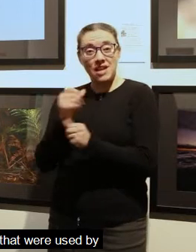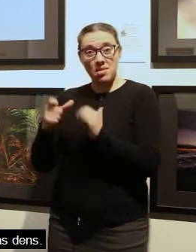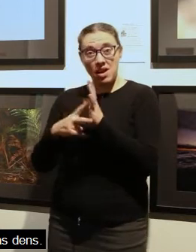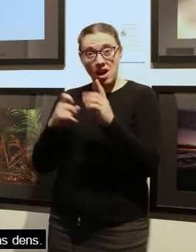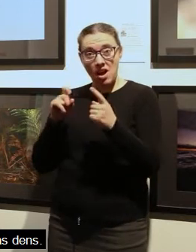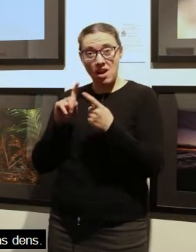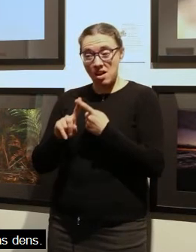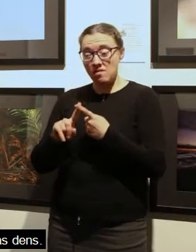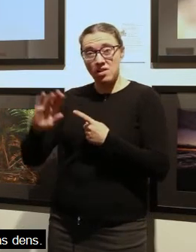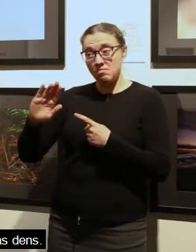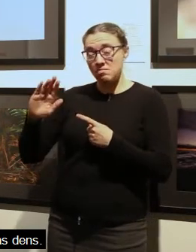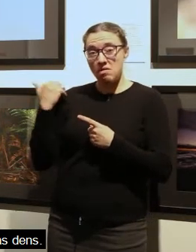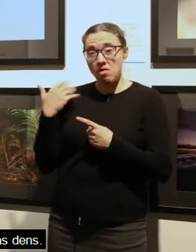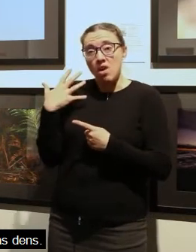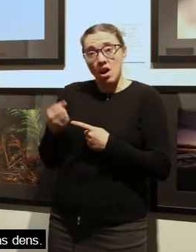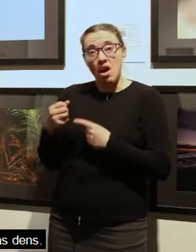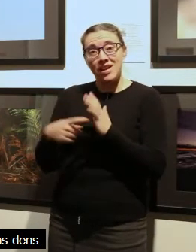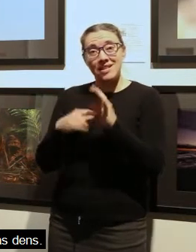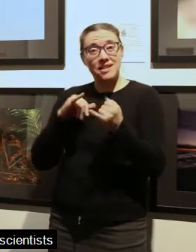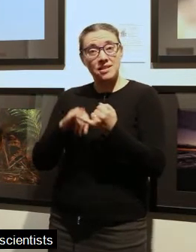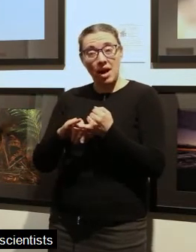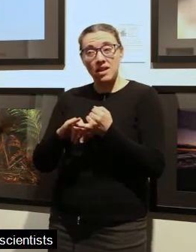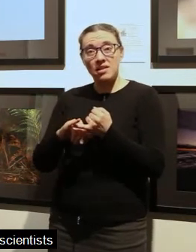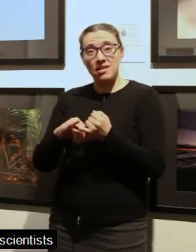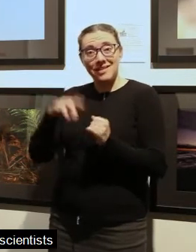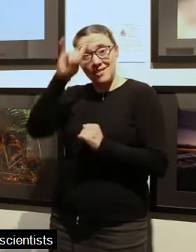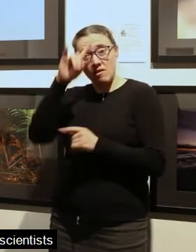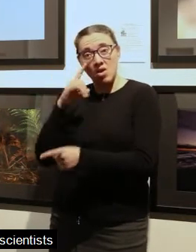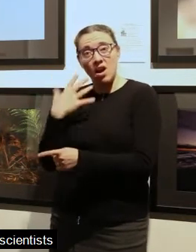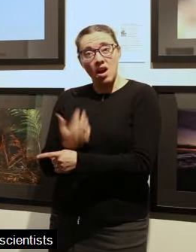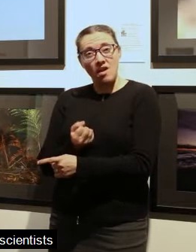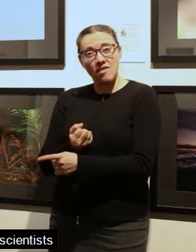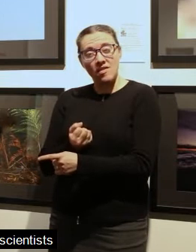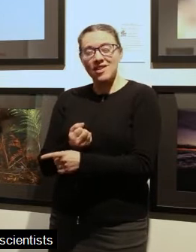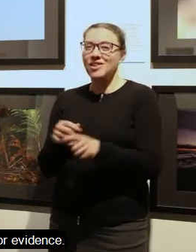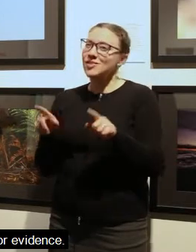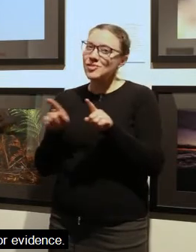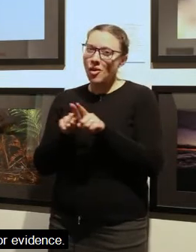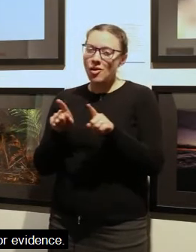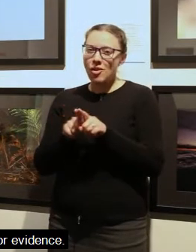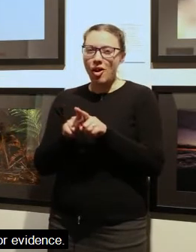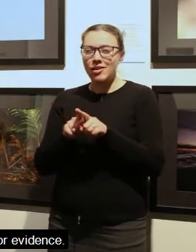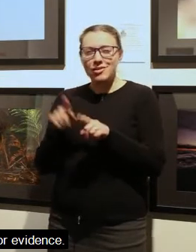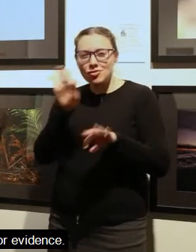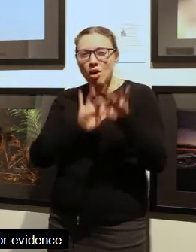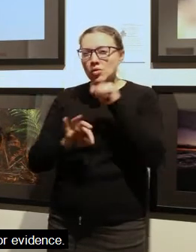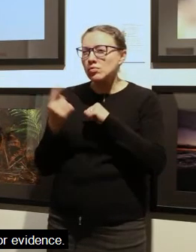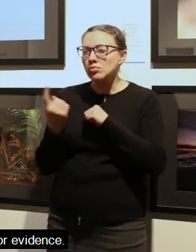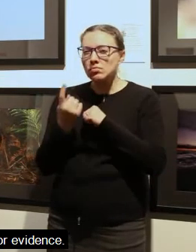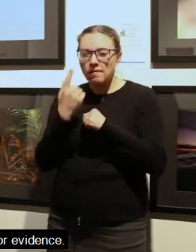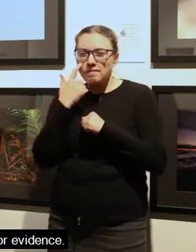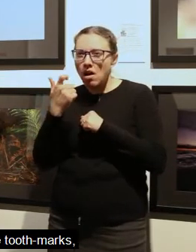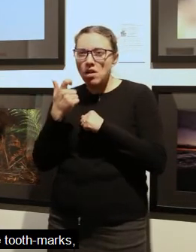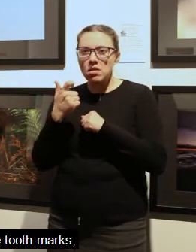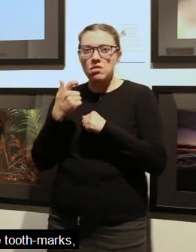by devils in the past as dens. So just like forensic scientists, we look at the bones for